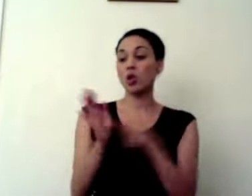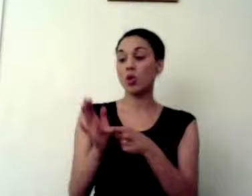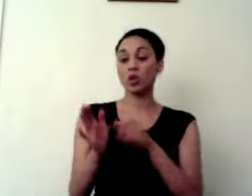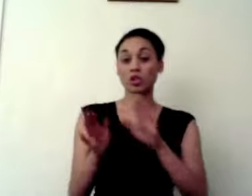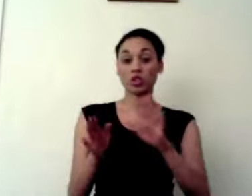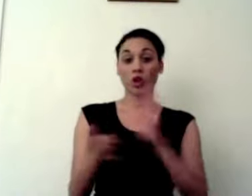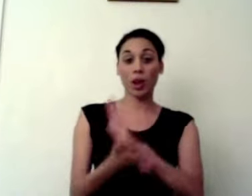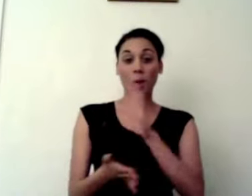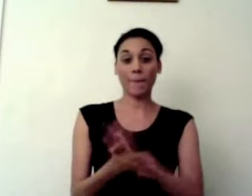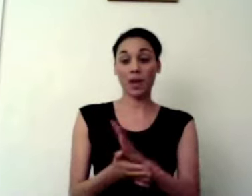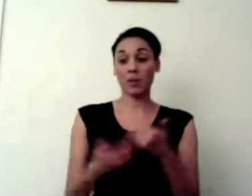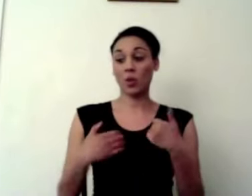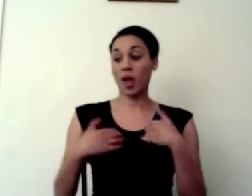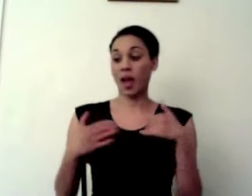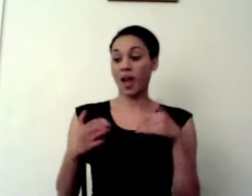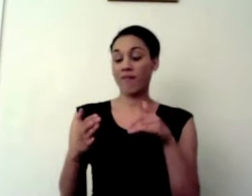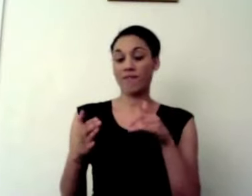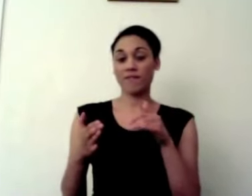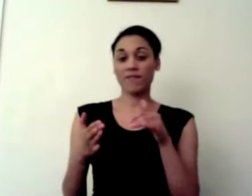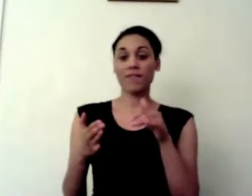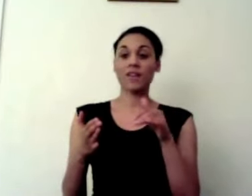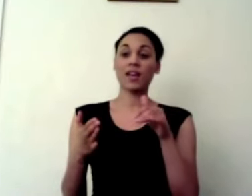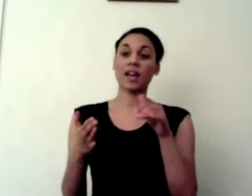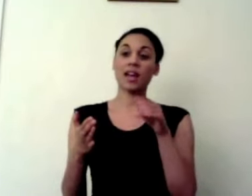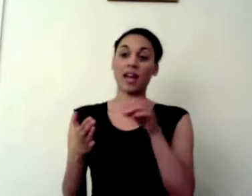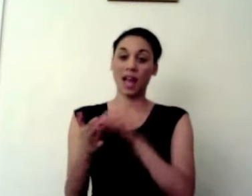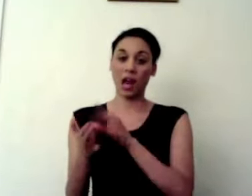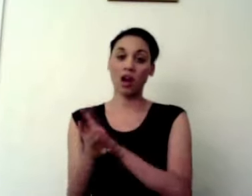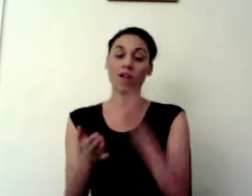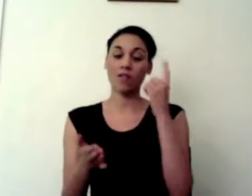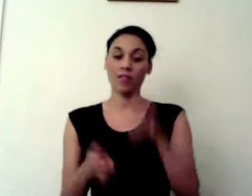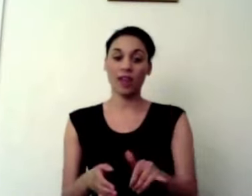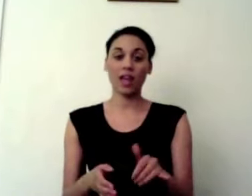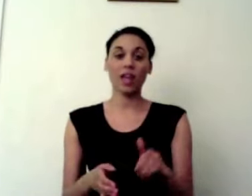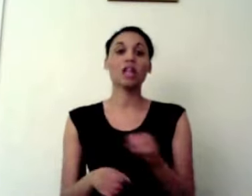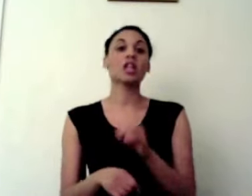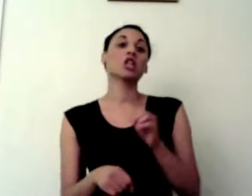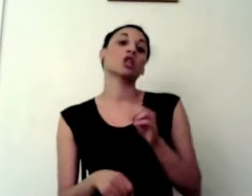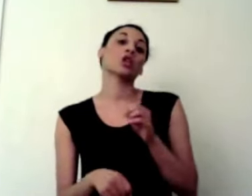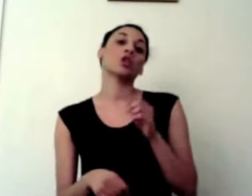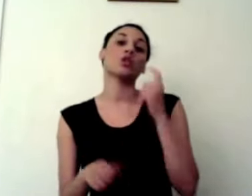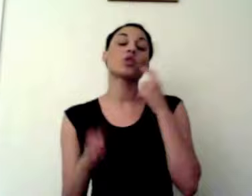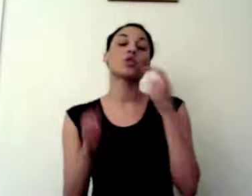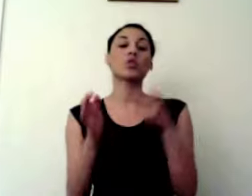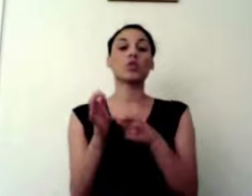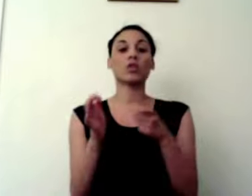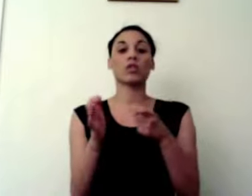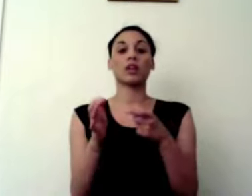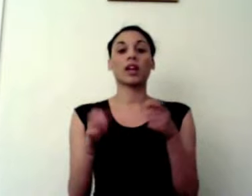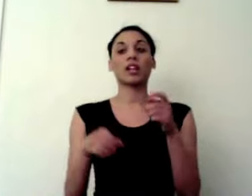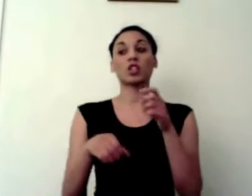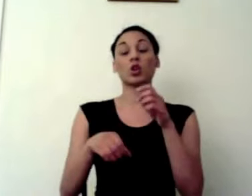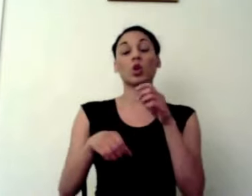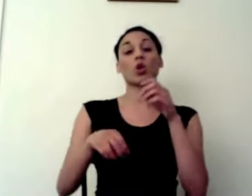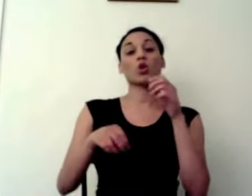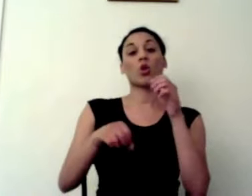be using the 4 different solutions, and we'll be working with partners and dipping Q-tips